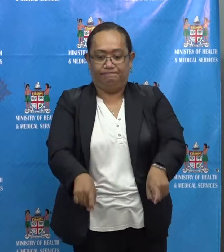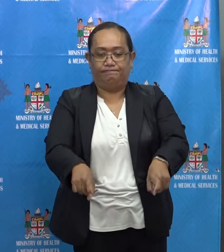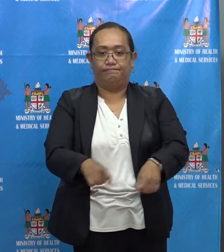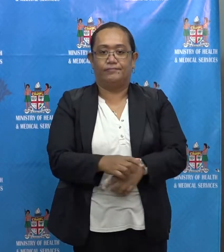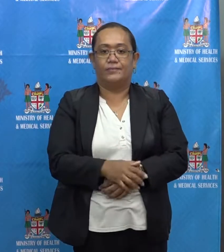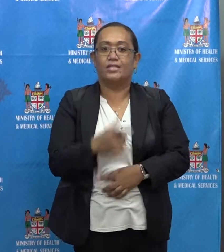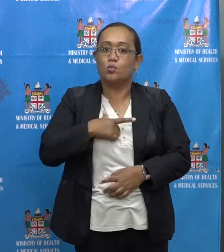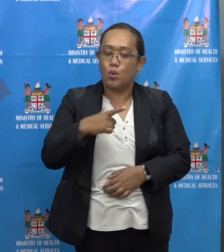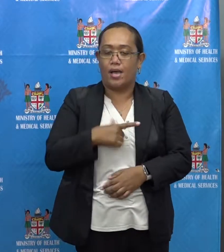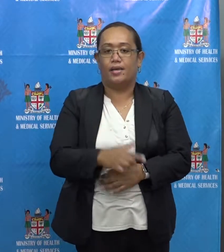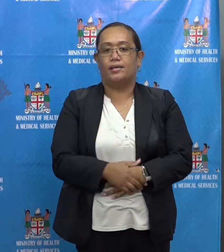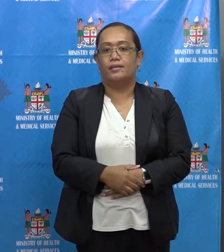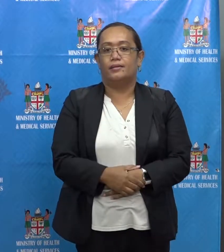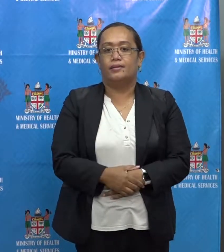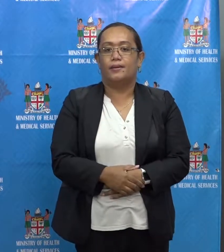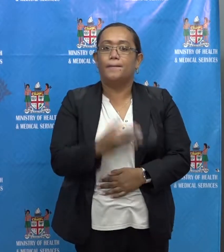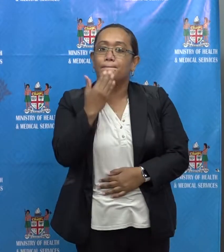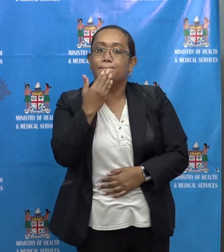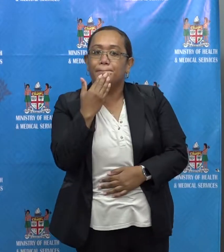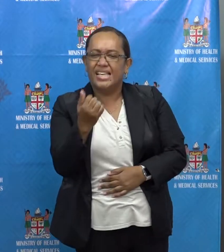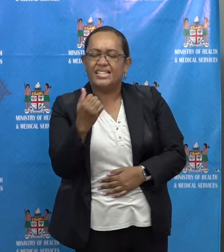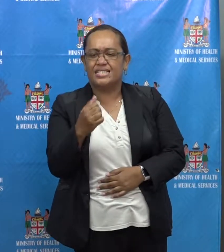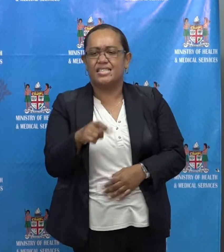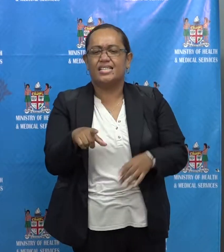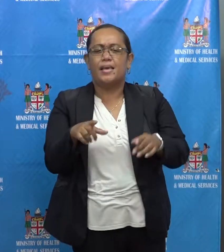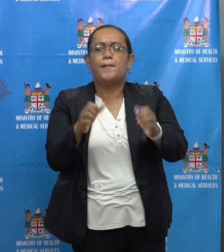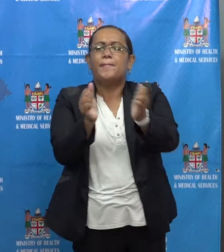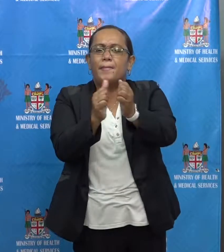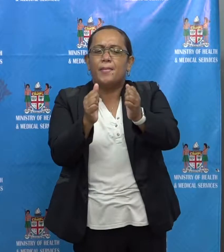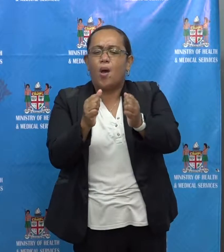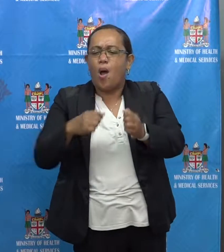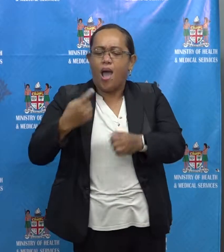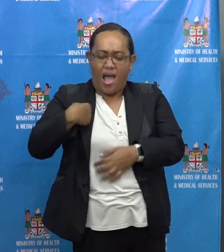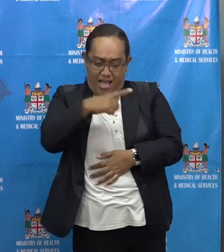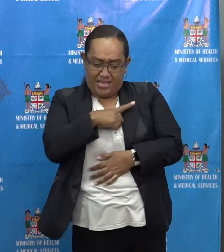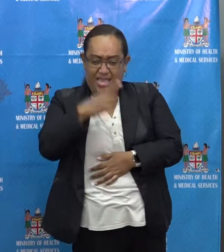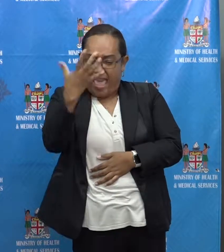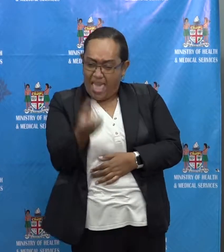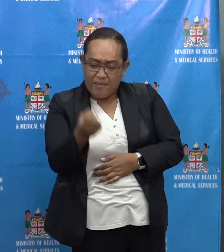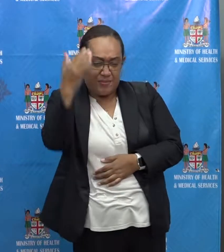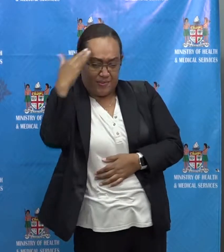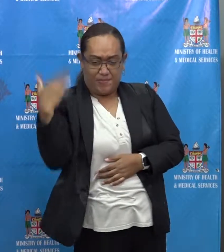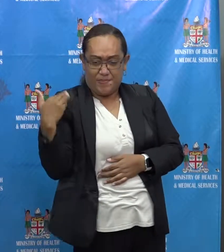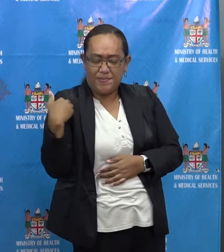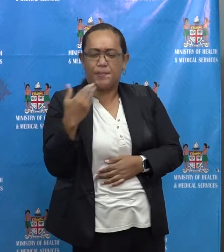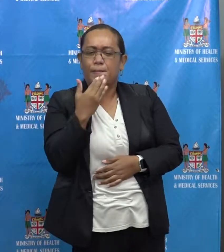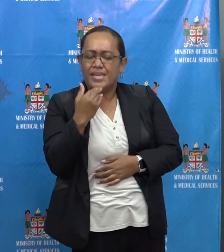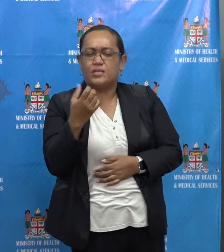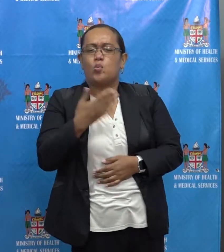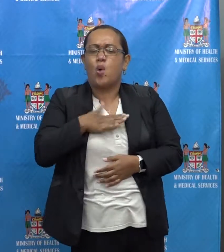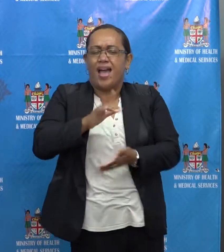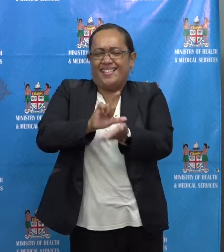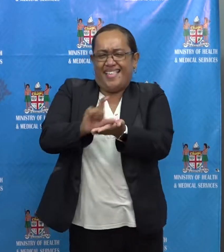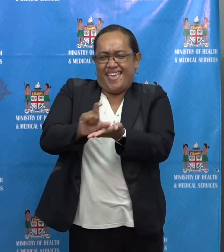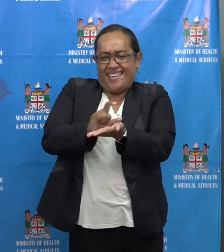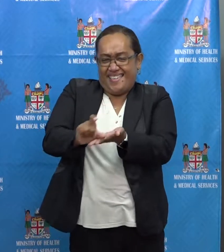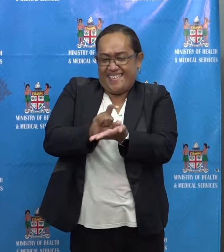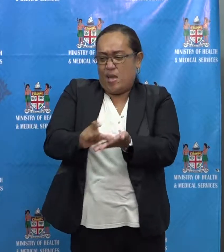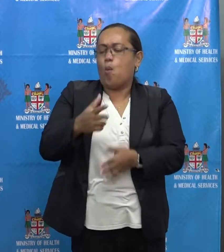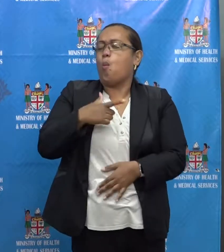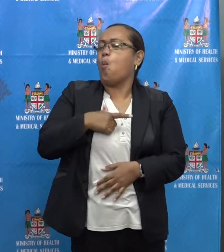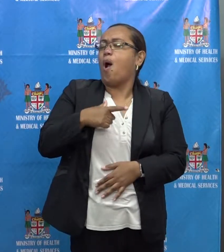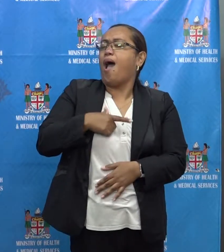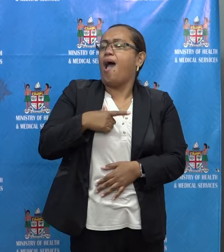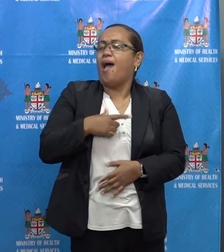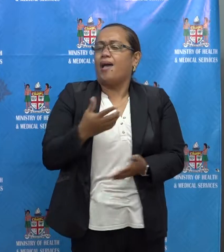I also want to remind us that there are many unknowns to determine for us to get clarity on.